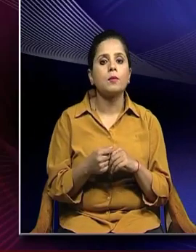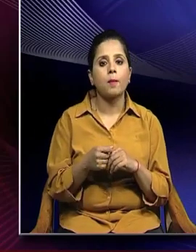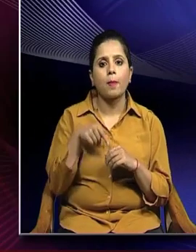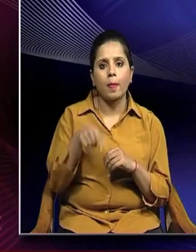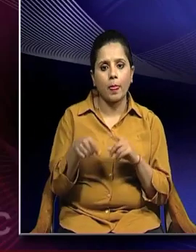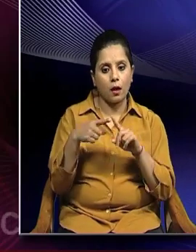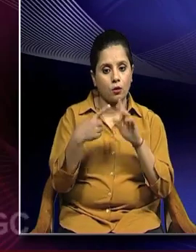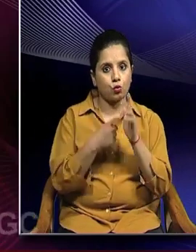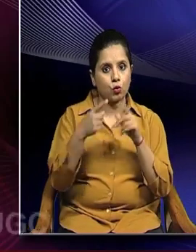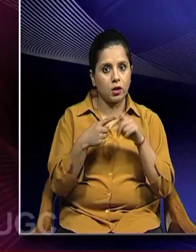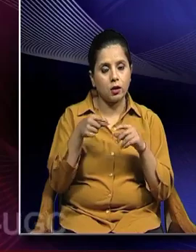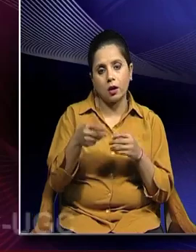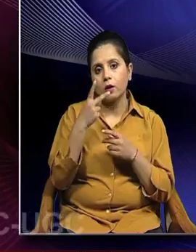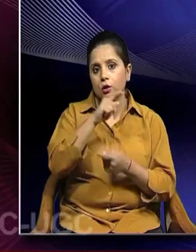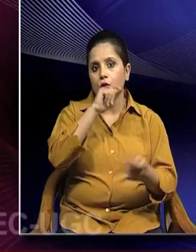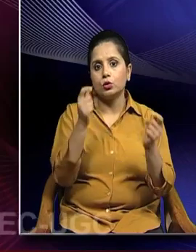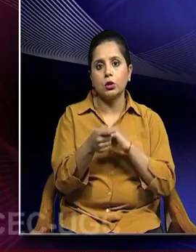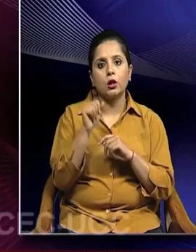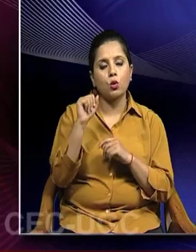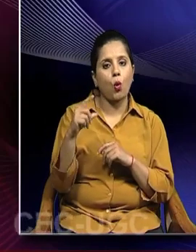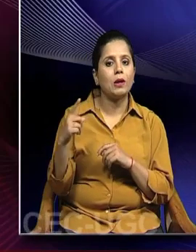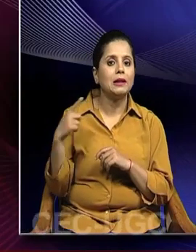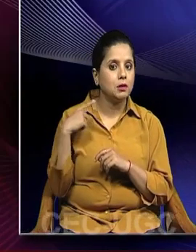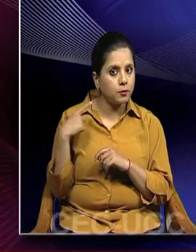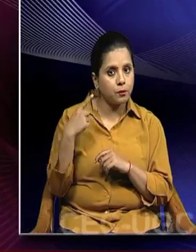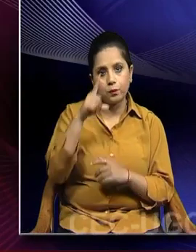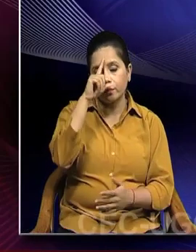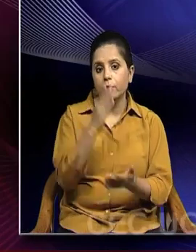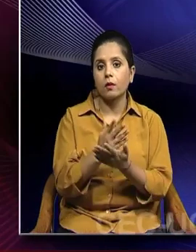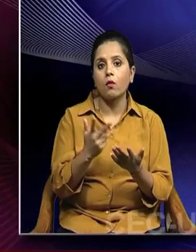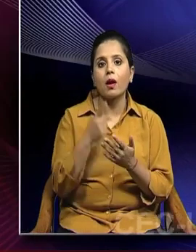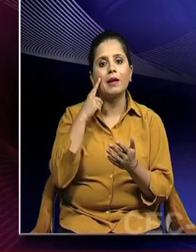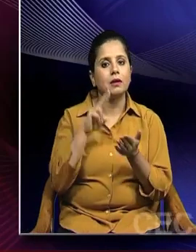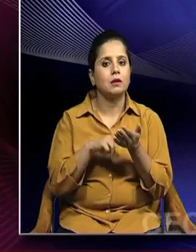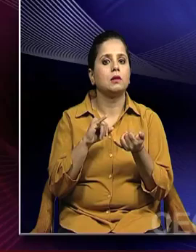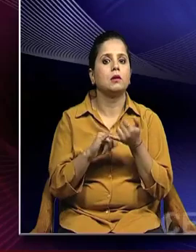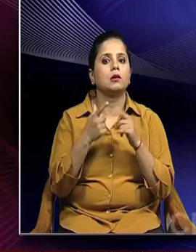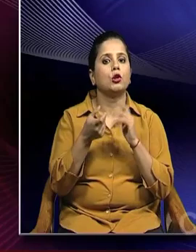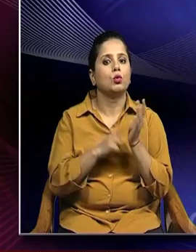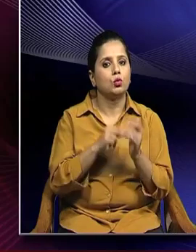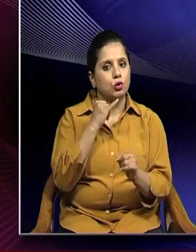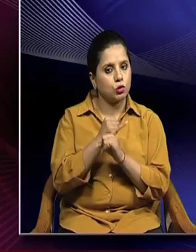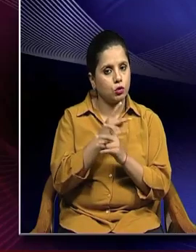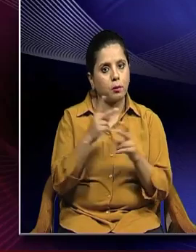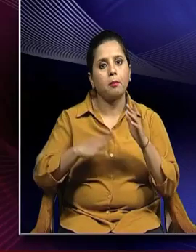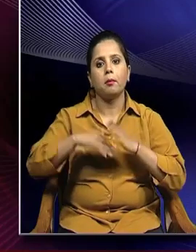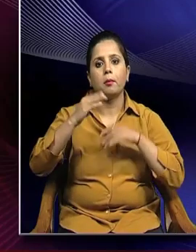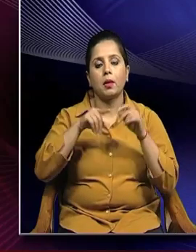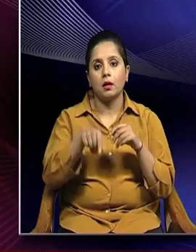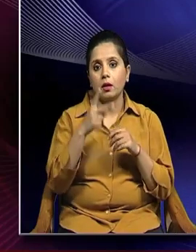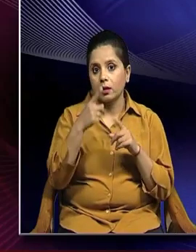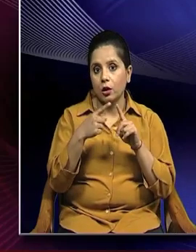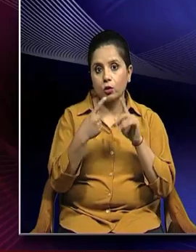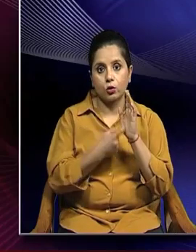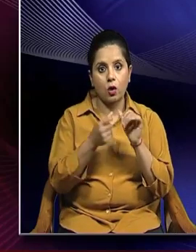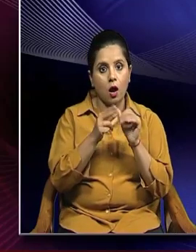trait of transformational leaders, that they believe into the institution building. Whereas the transcendental leaders, they